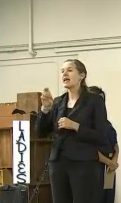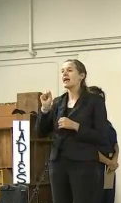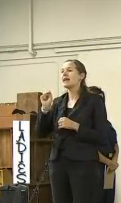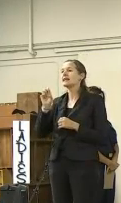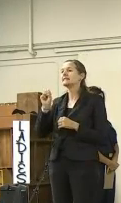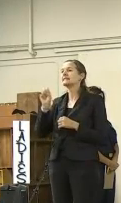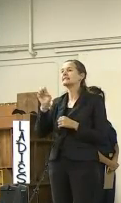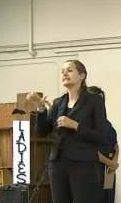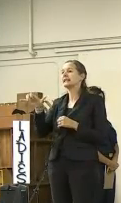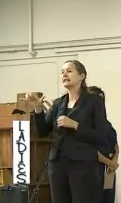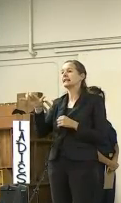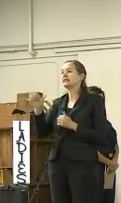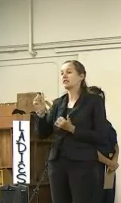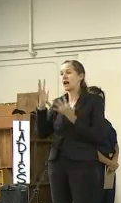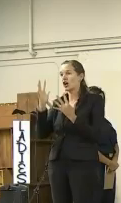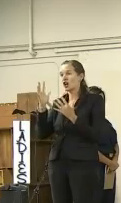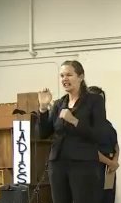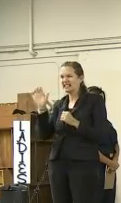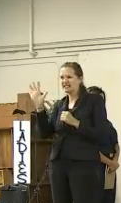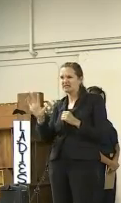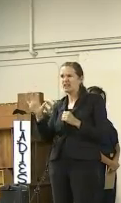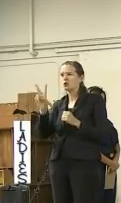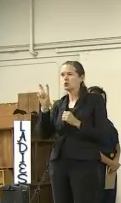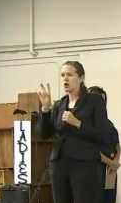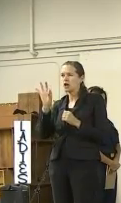here in the east zone is roughly